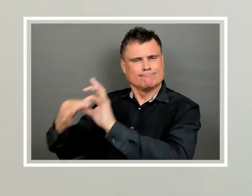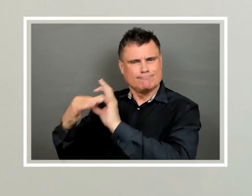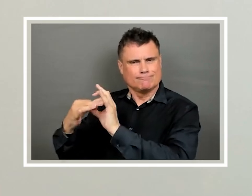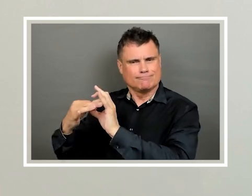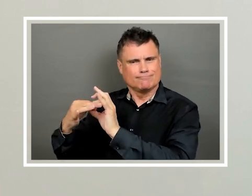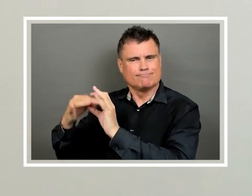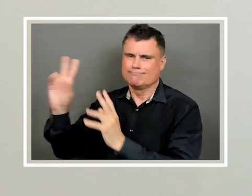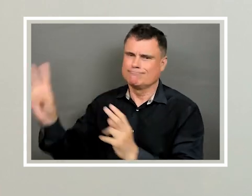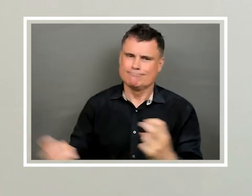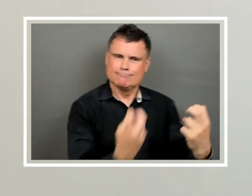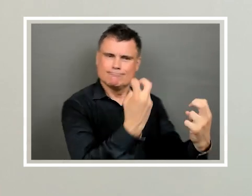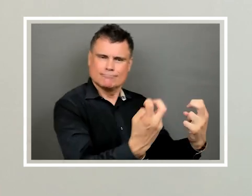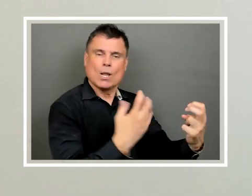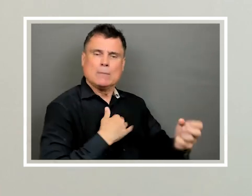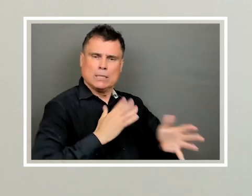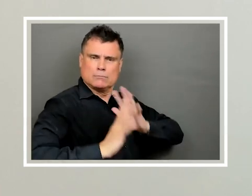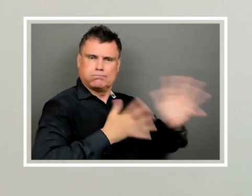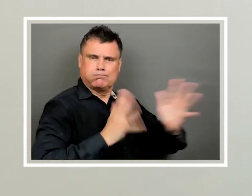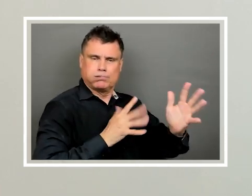you accurately.